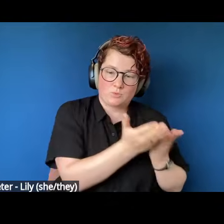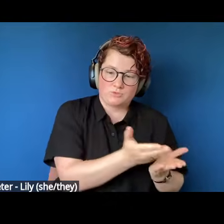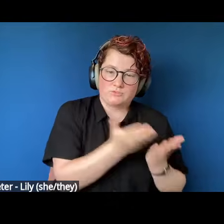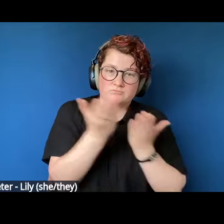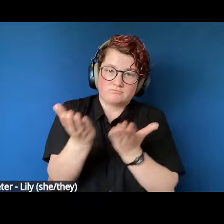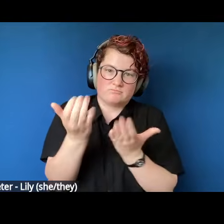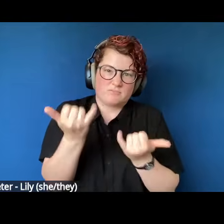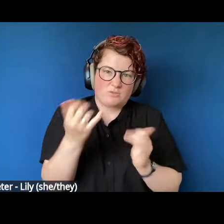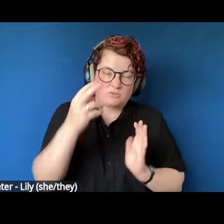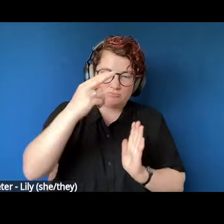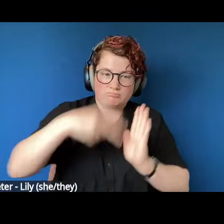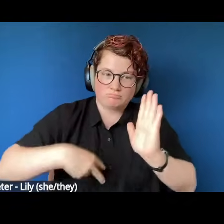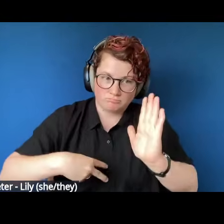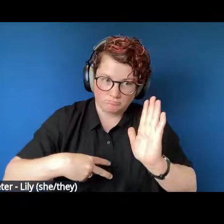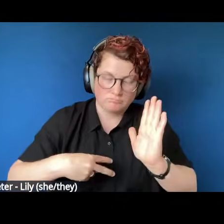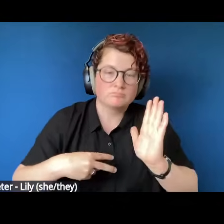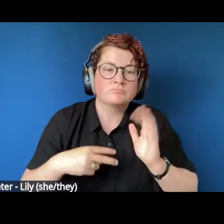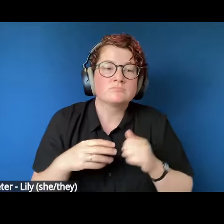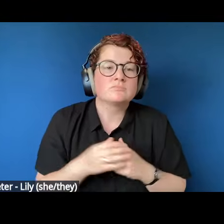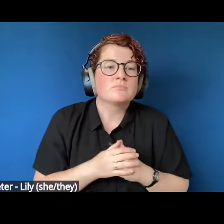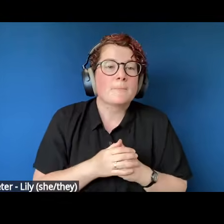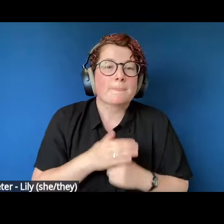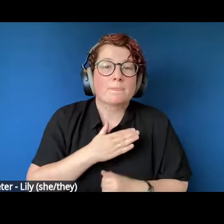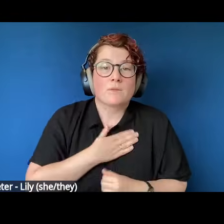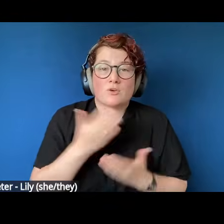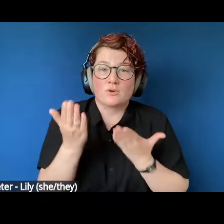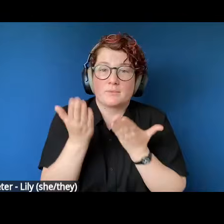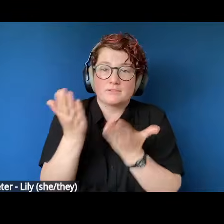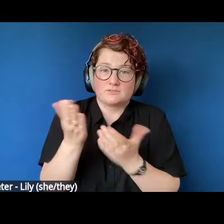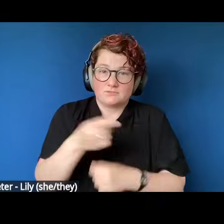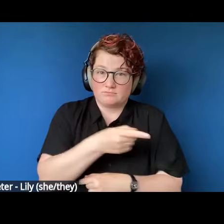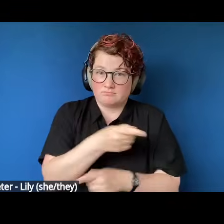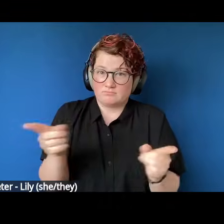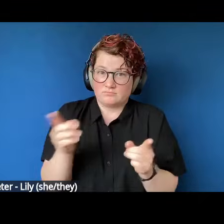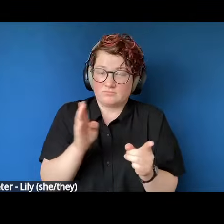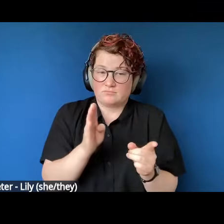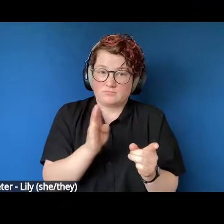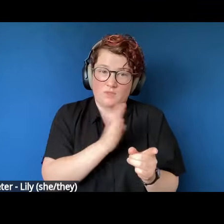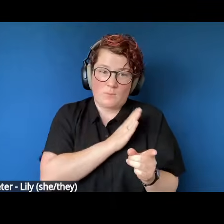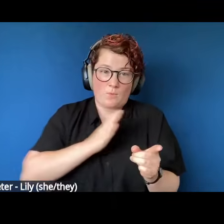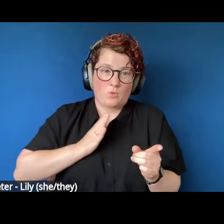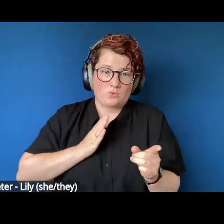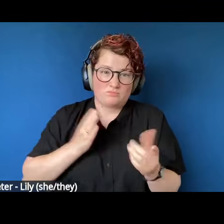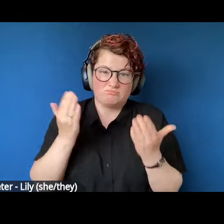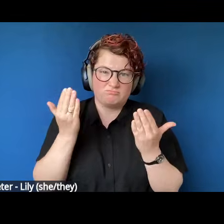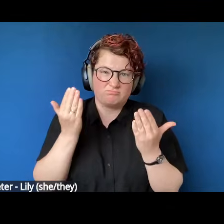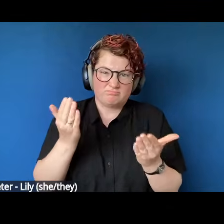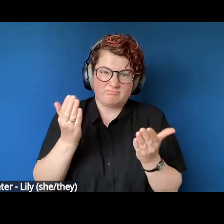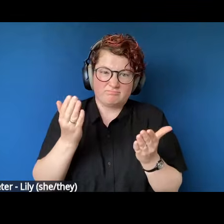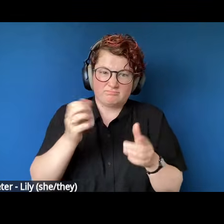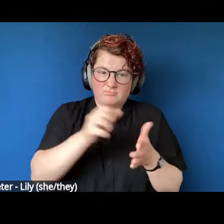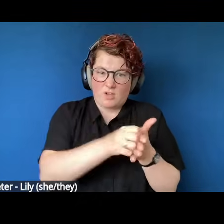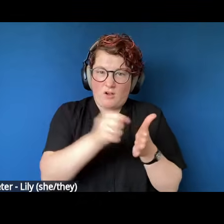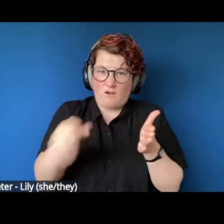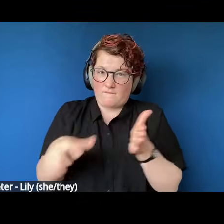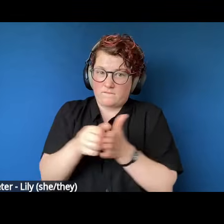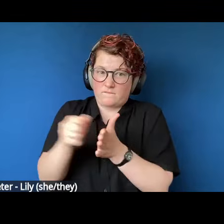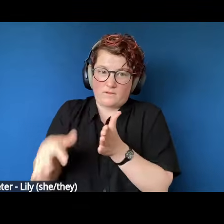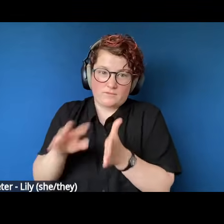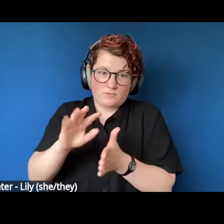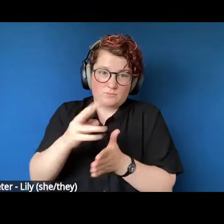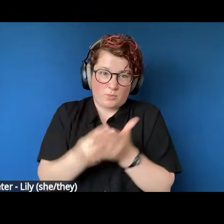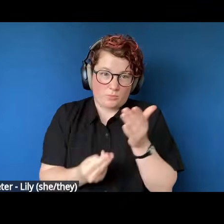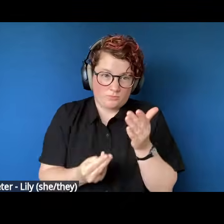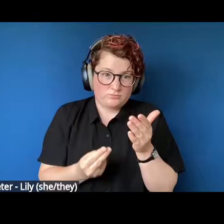into the record, my recommendation to the board is that we consider rescinding those. That would basically again put